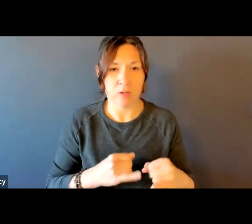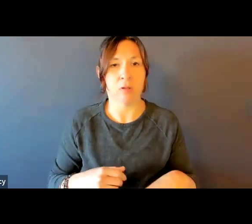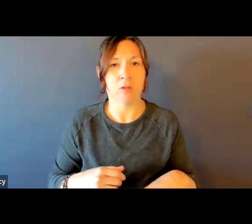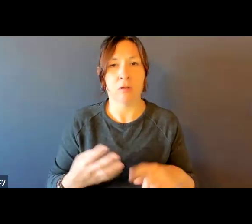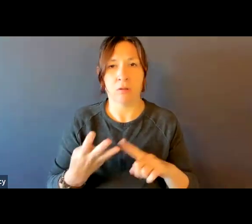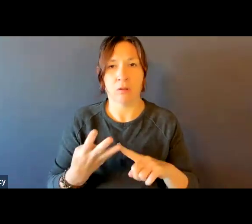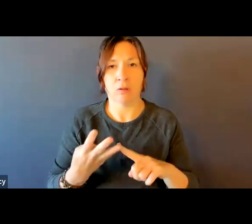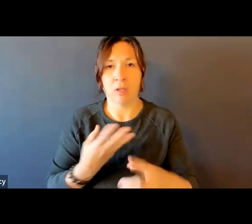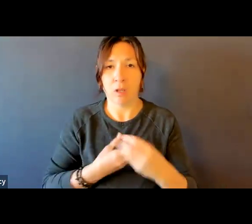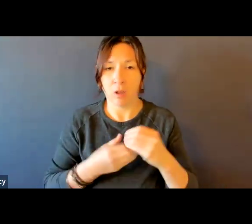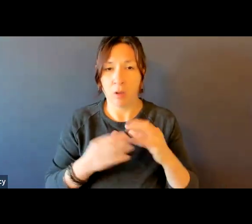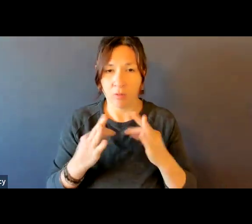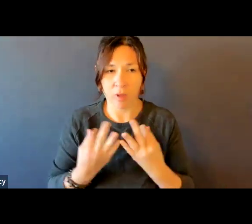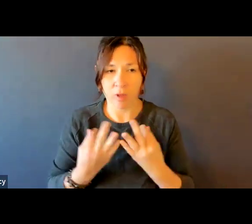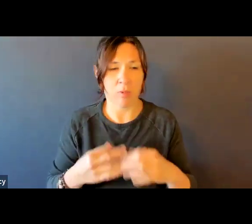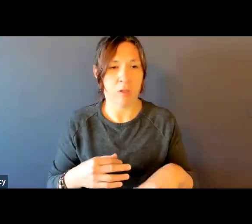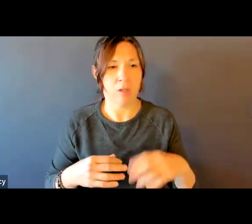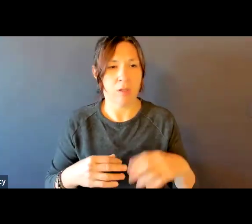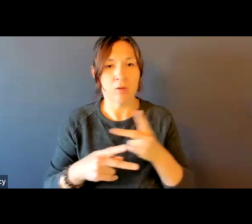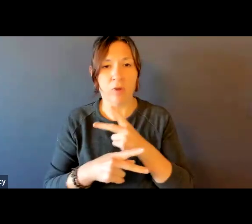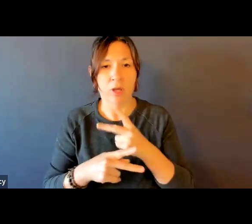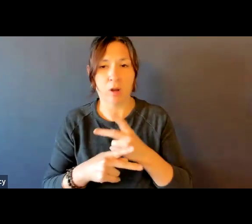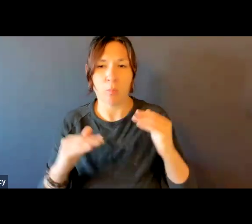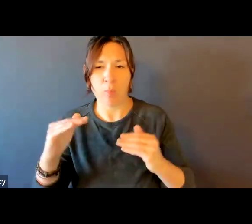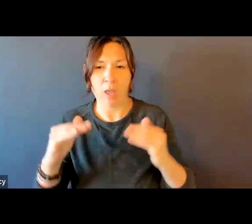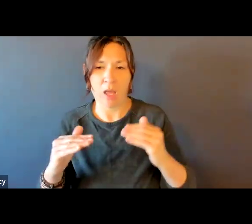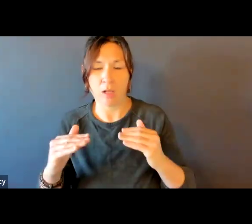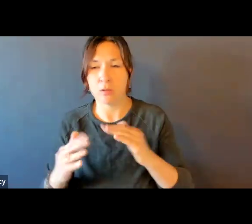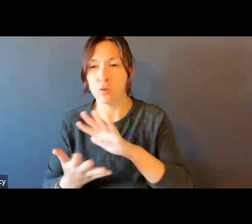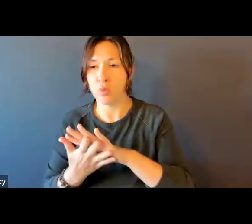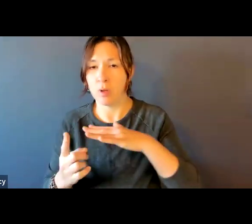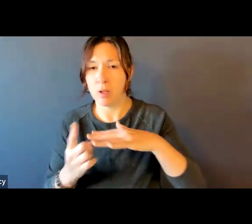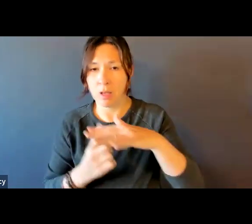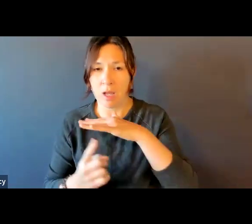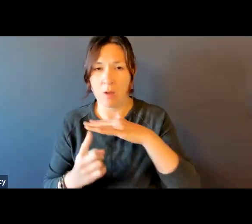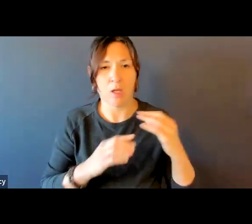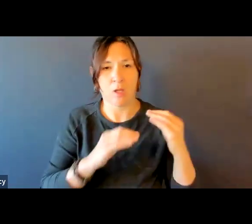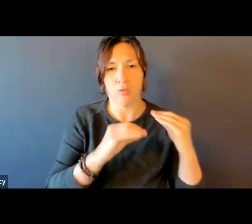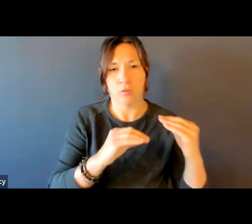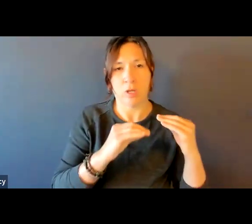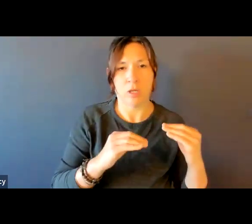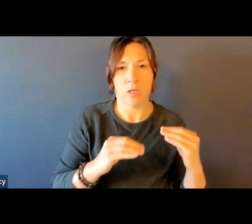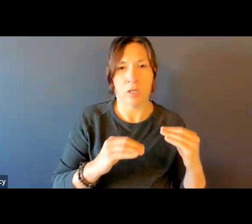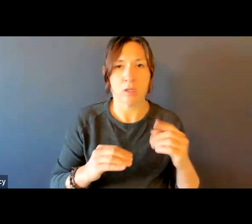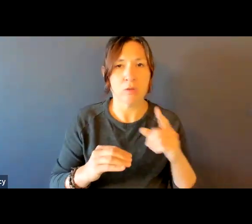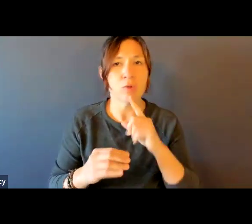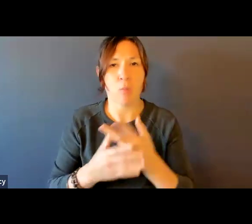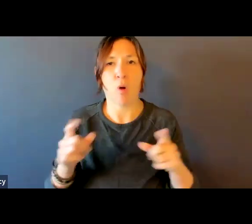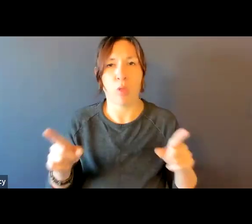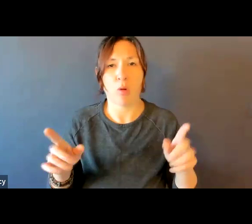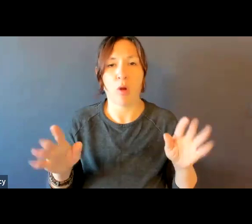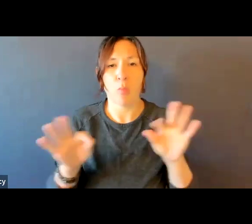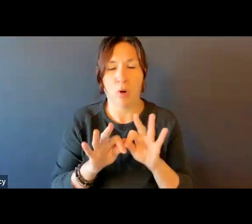focus on both school climate and instruction. Both are important pillars for moving the work. I want to thank the district